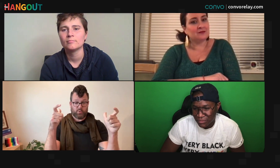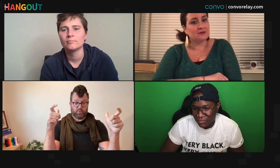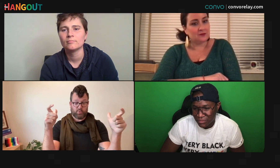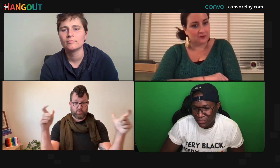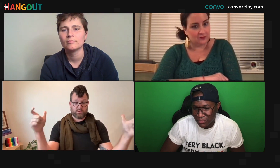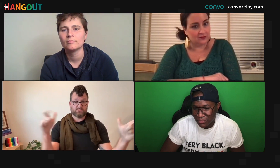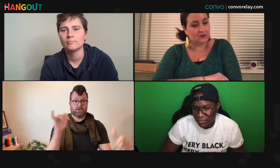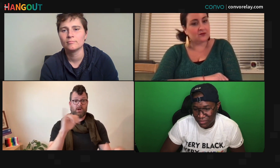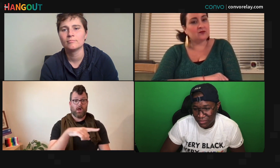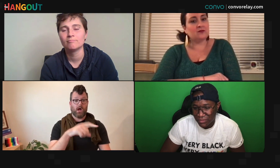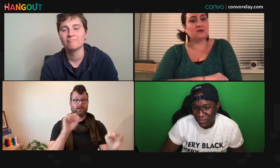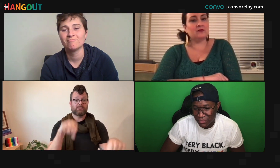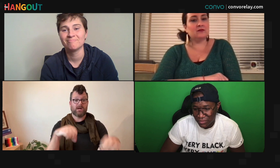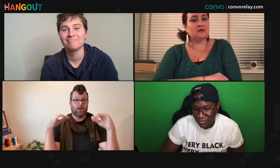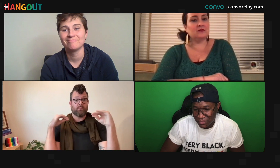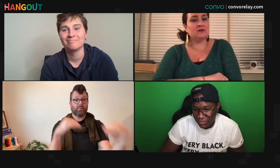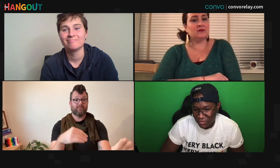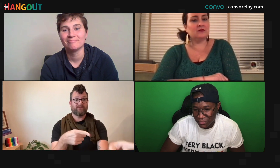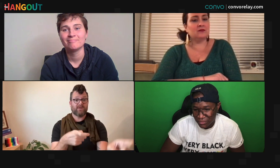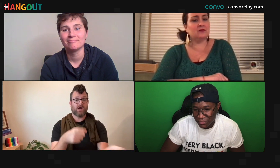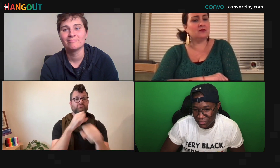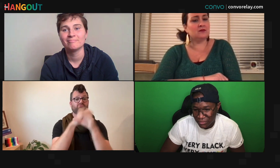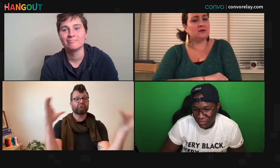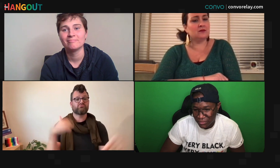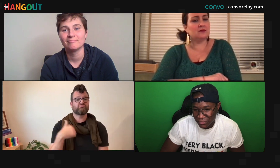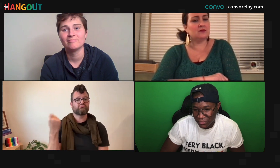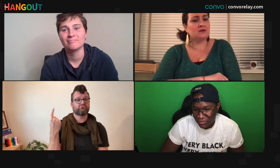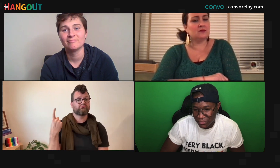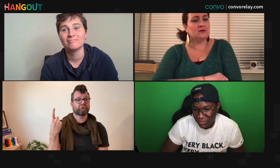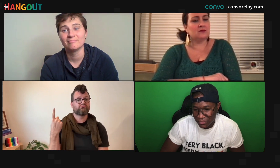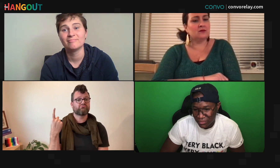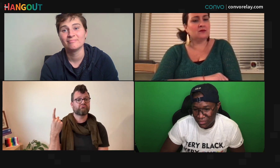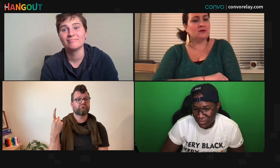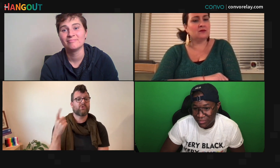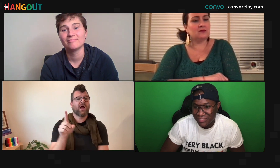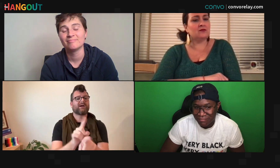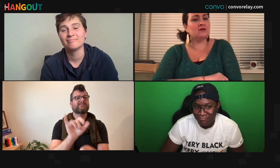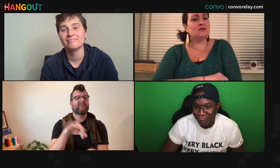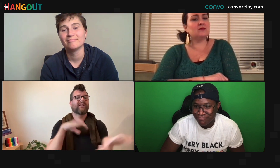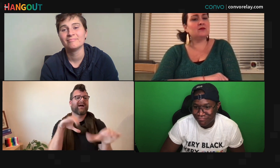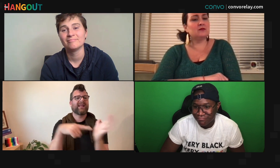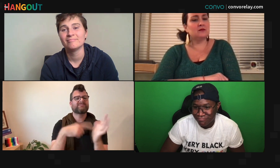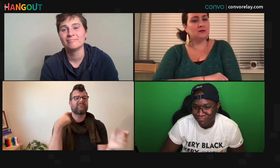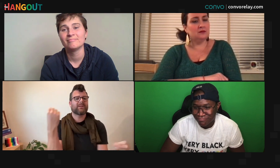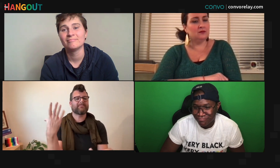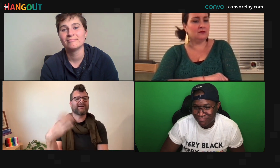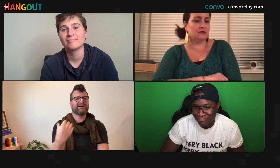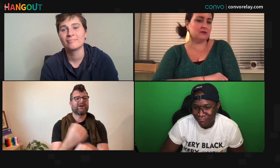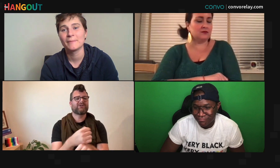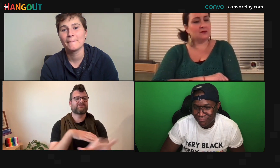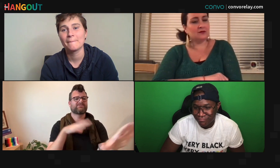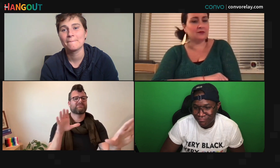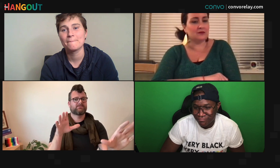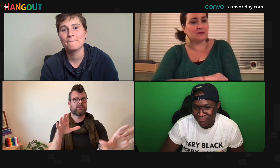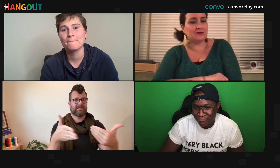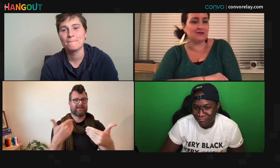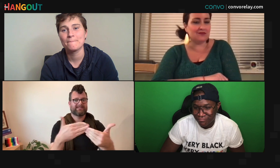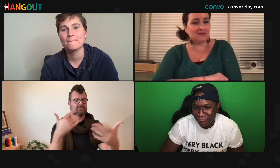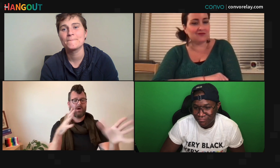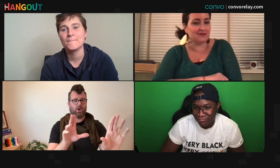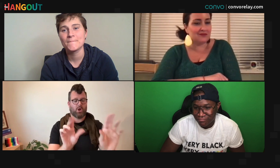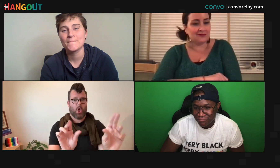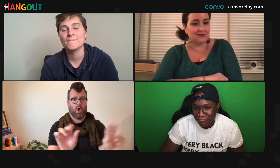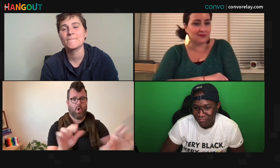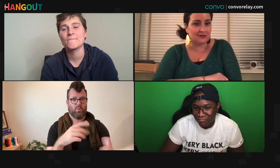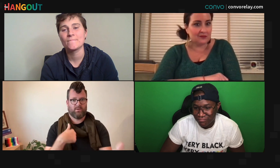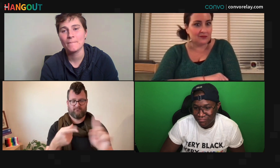Random House, they're huge and they can move really quickly. And I have to act like I